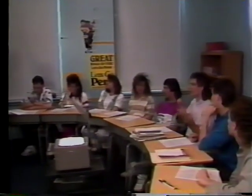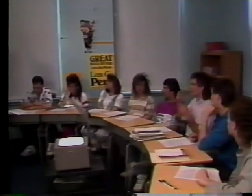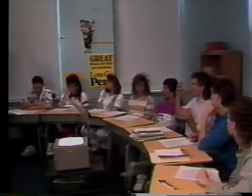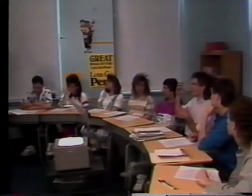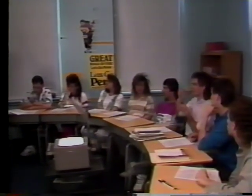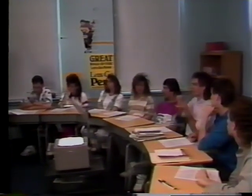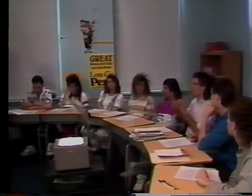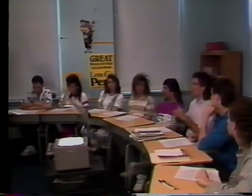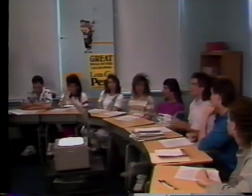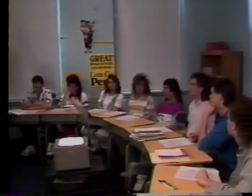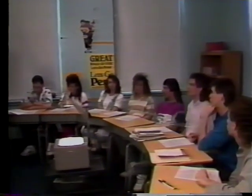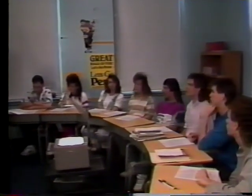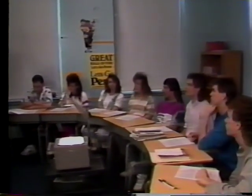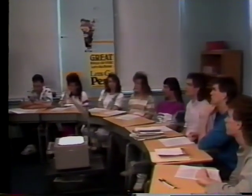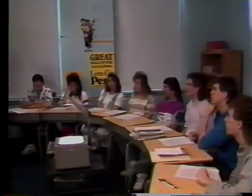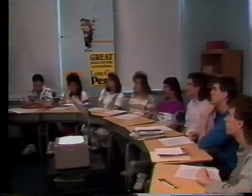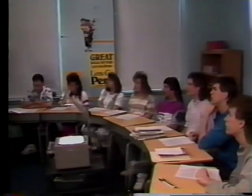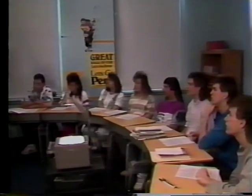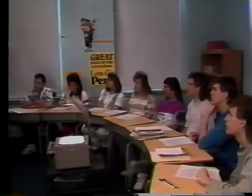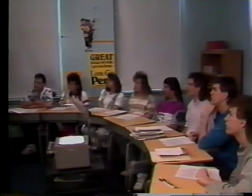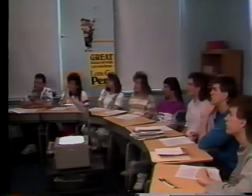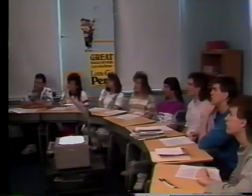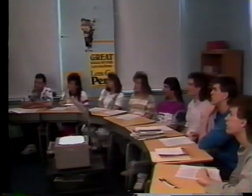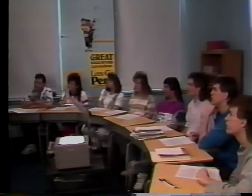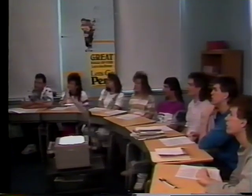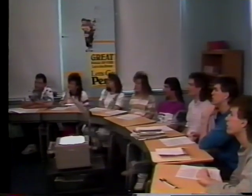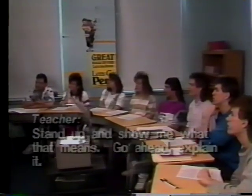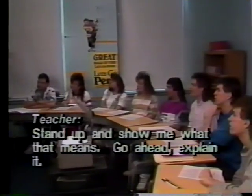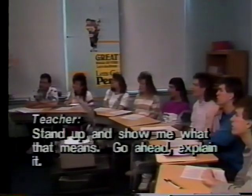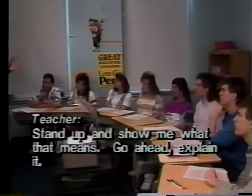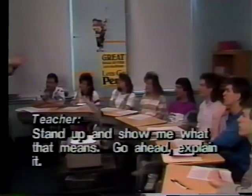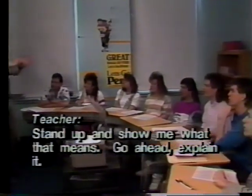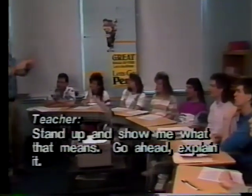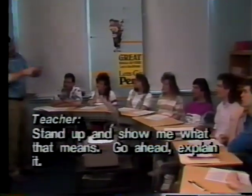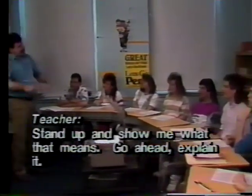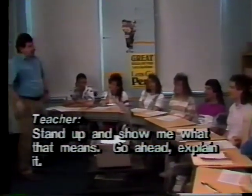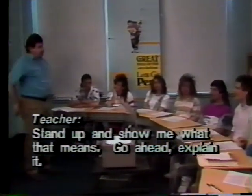Chain himself to a tree. Stand up and show me what that means.